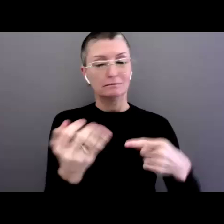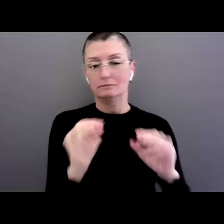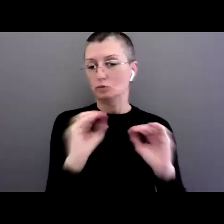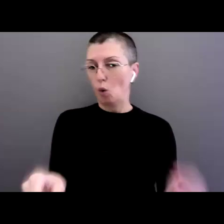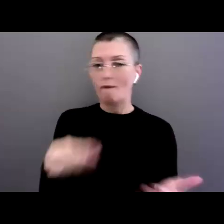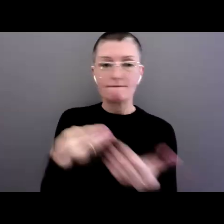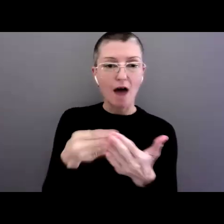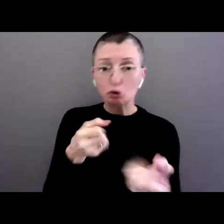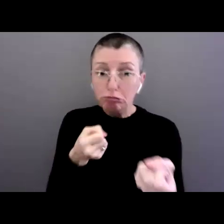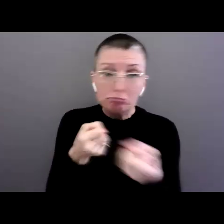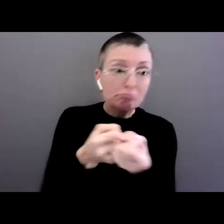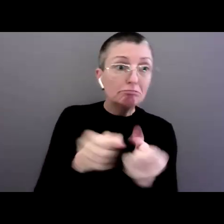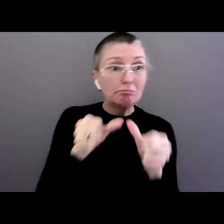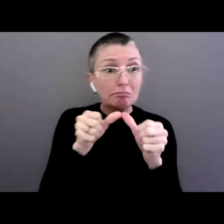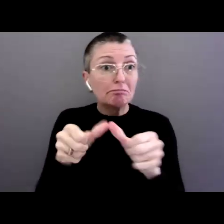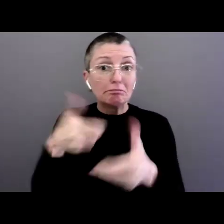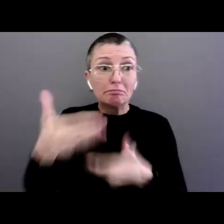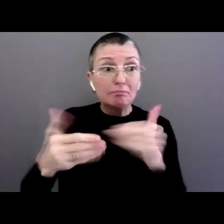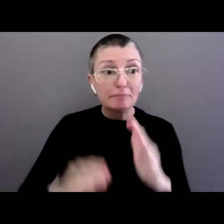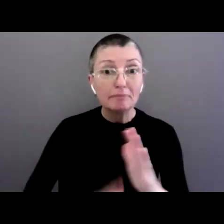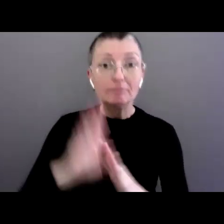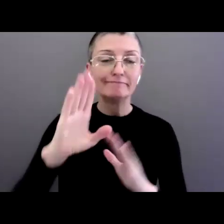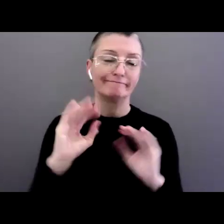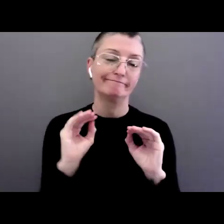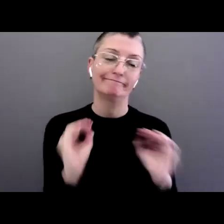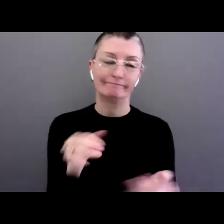to sustain. And then also,